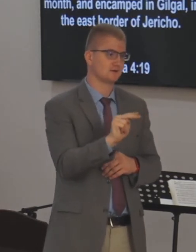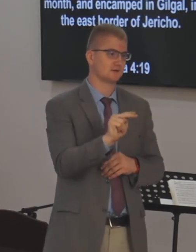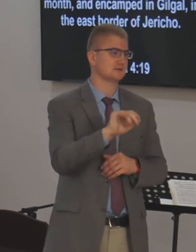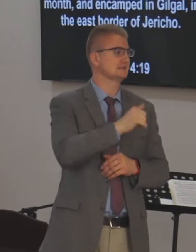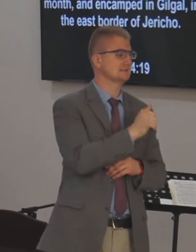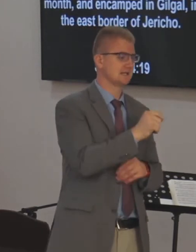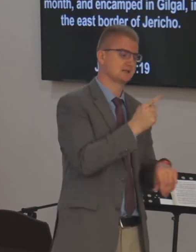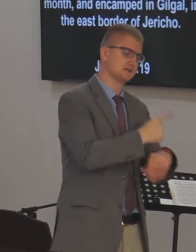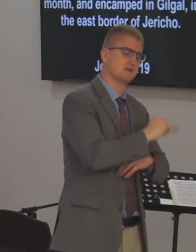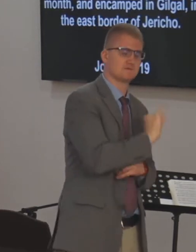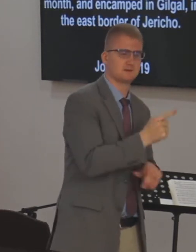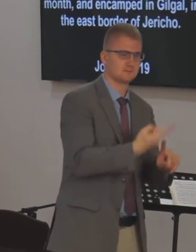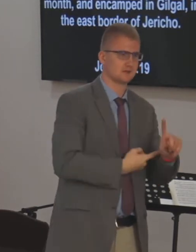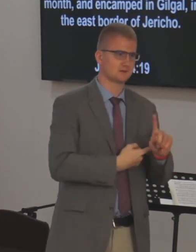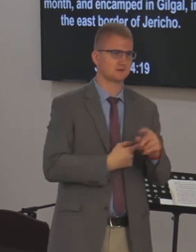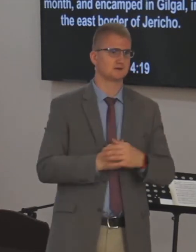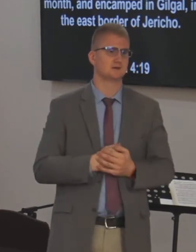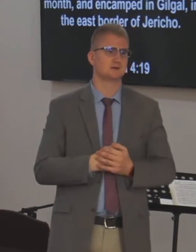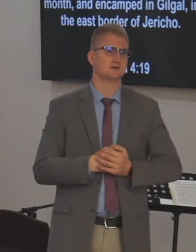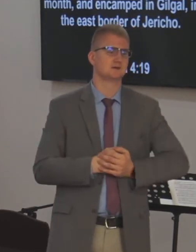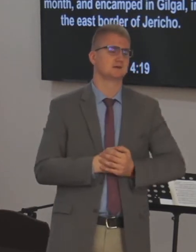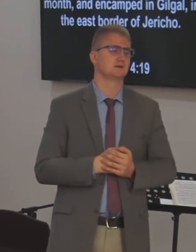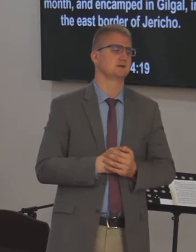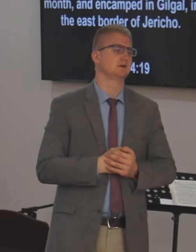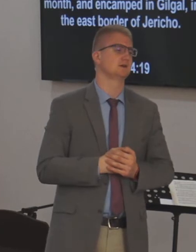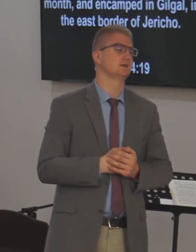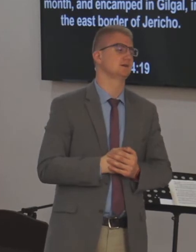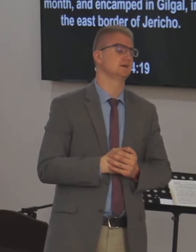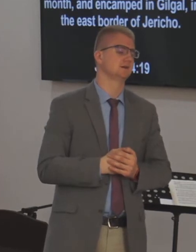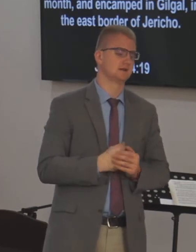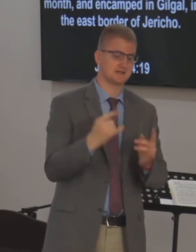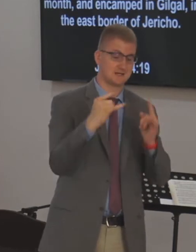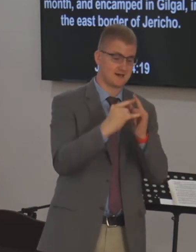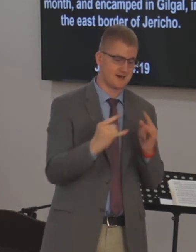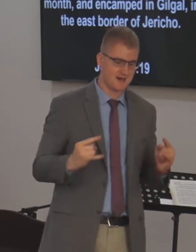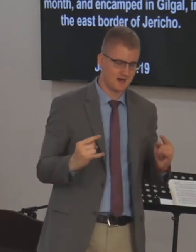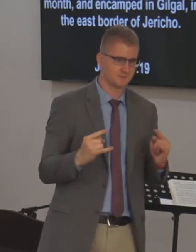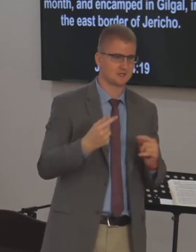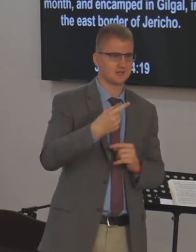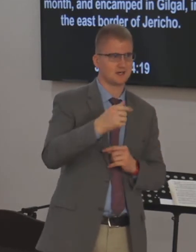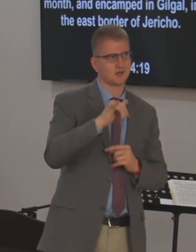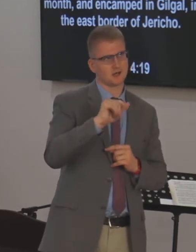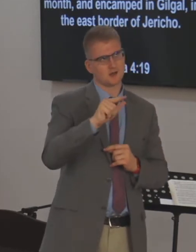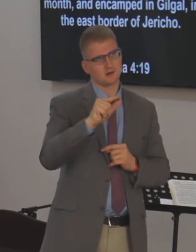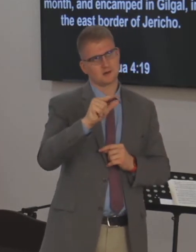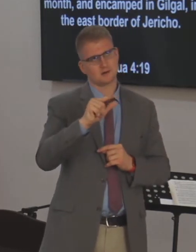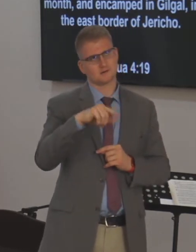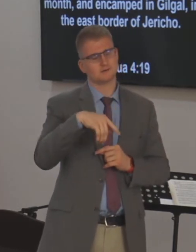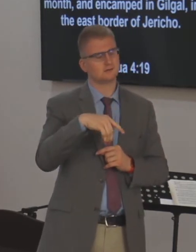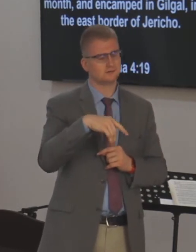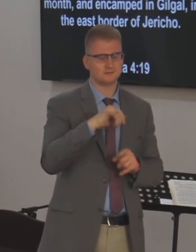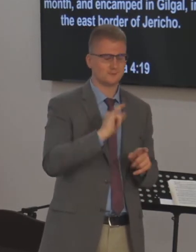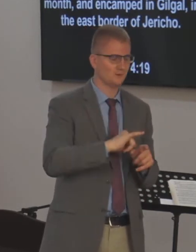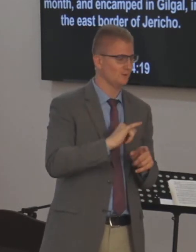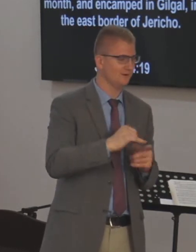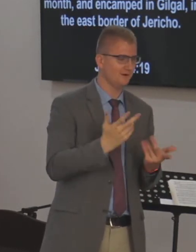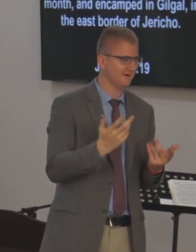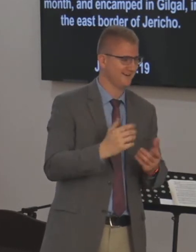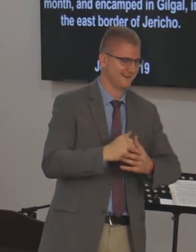Abib. It doesn't say Abib there, but that's what it is. And encamped in Gilgal on the east border of Jericho.